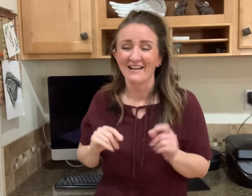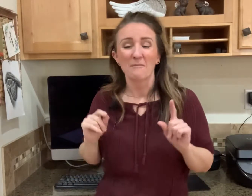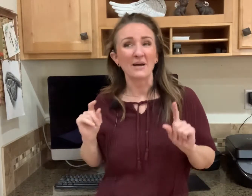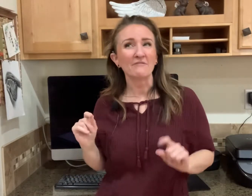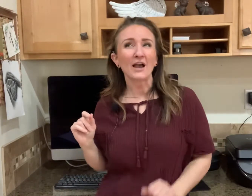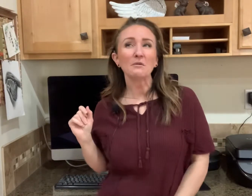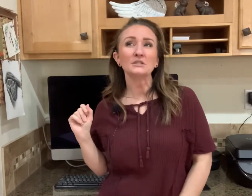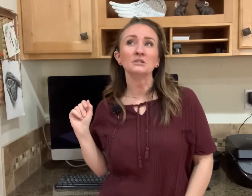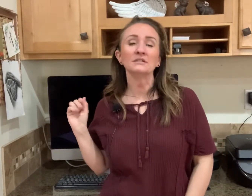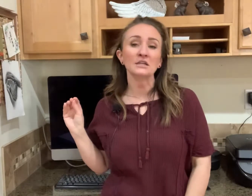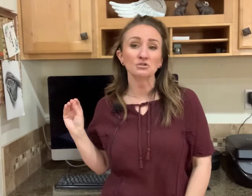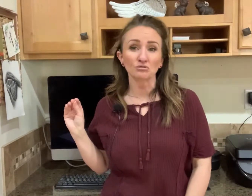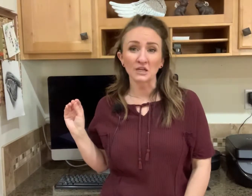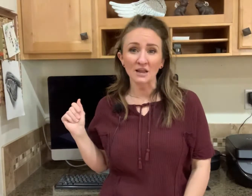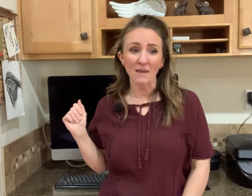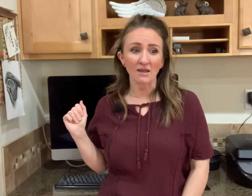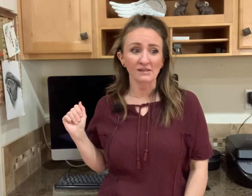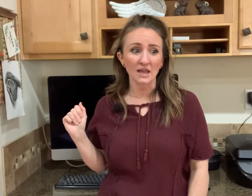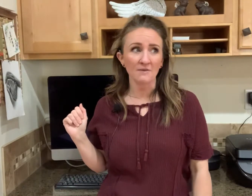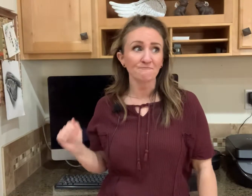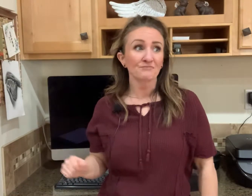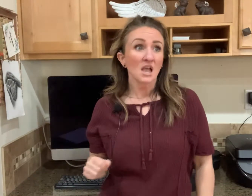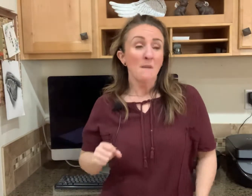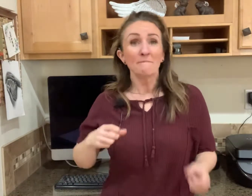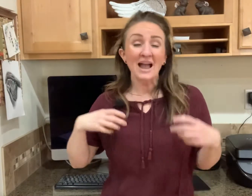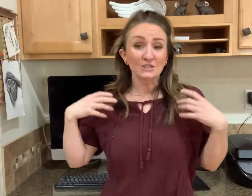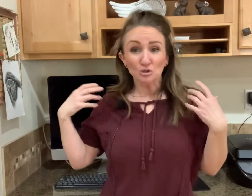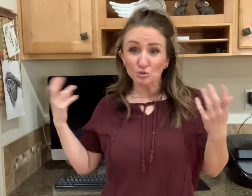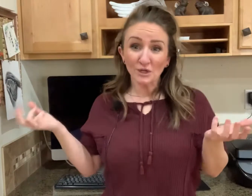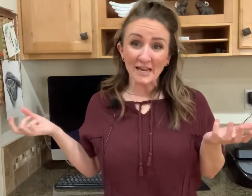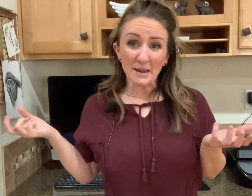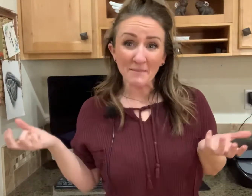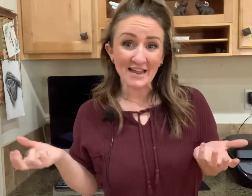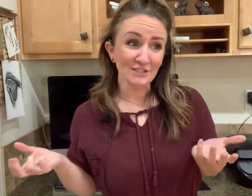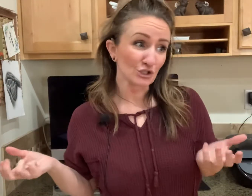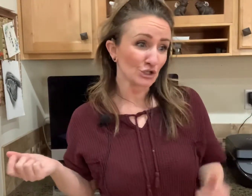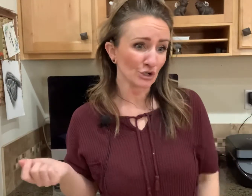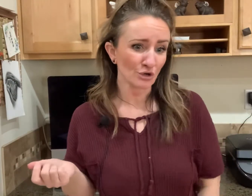But if I was using dream as in, my dream is to